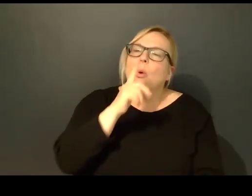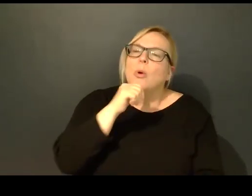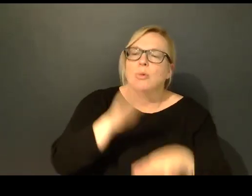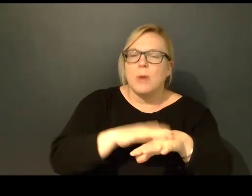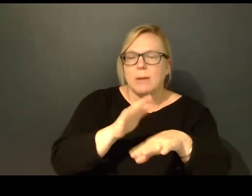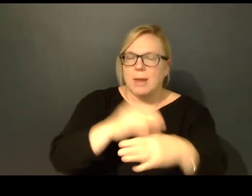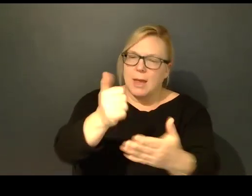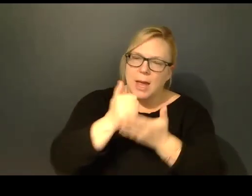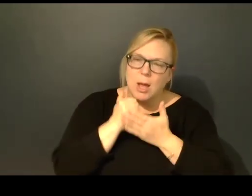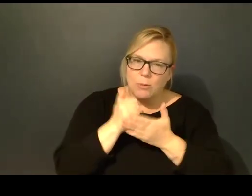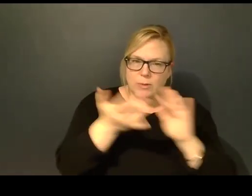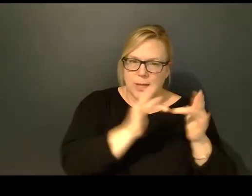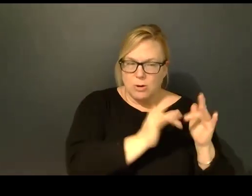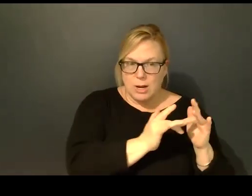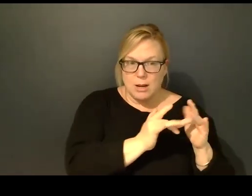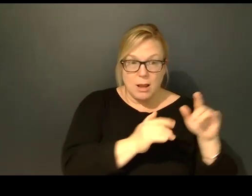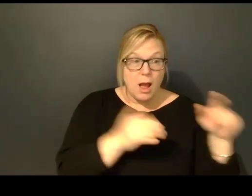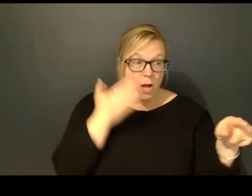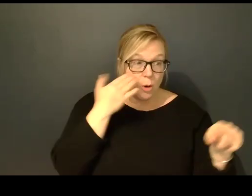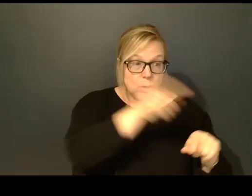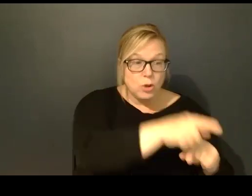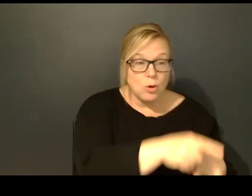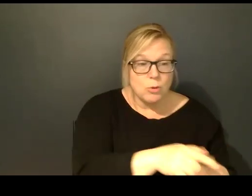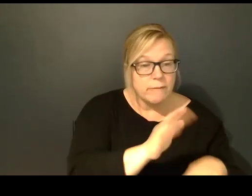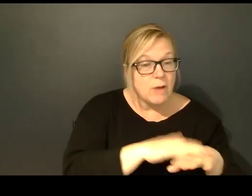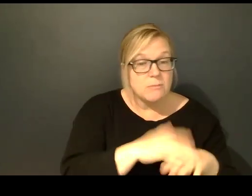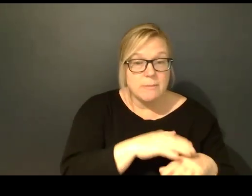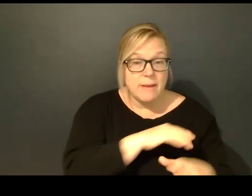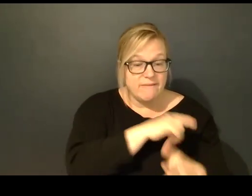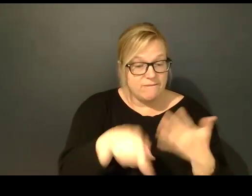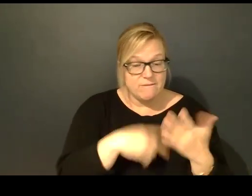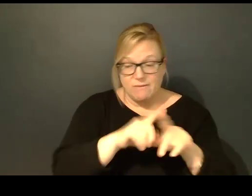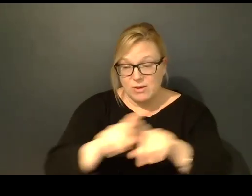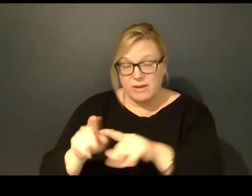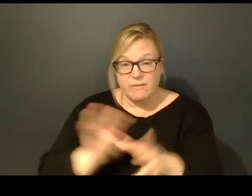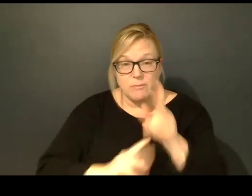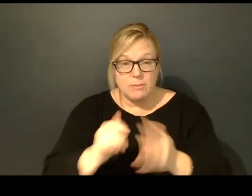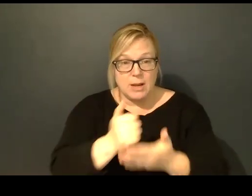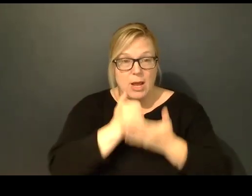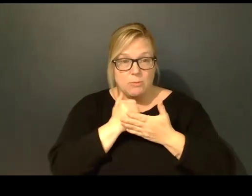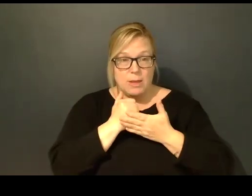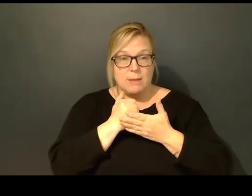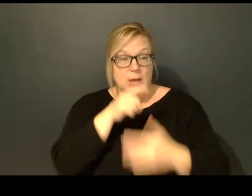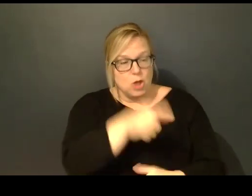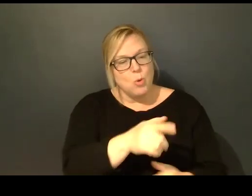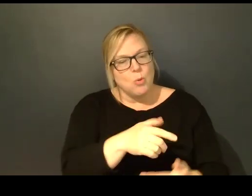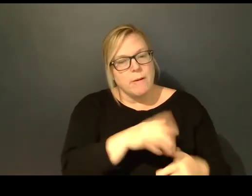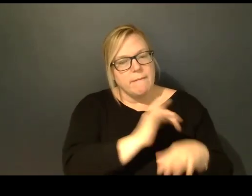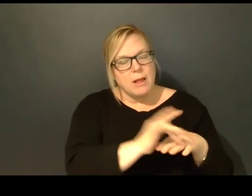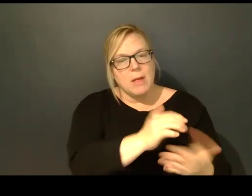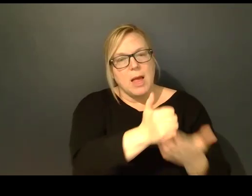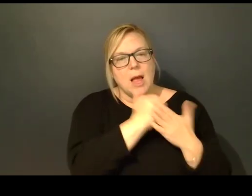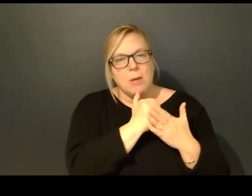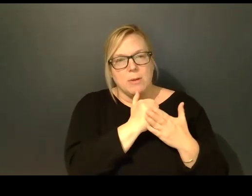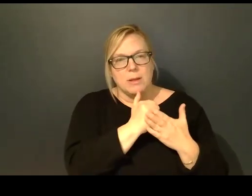this? You, I know, could have recommended probably 5 different people right off the top of your head that could have helped me. You just happen to be available to help me. So is it just that